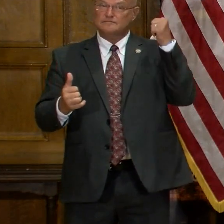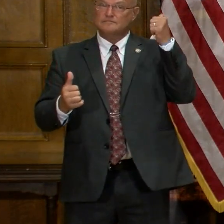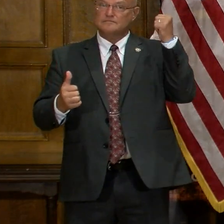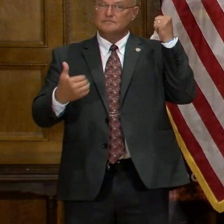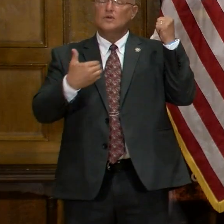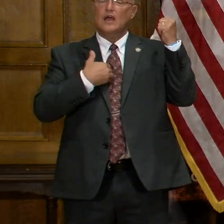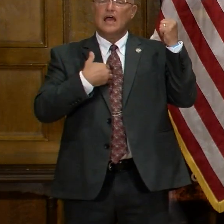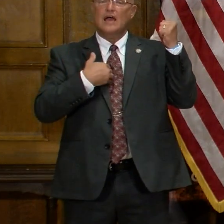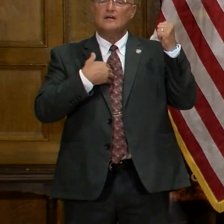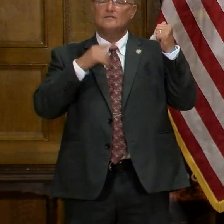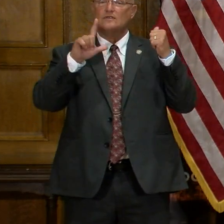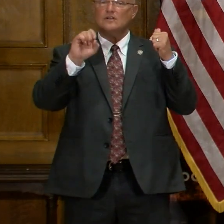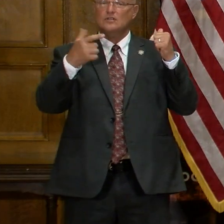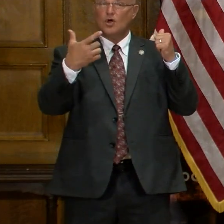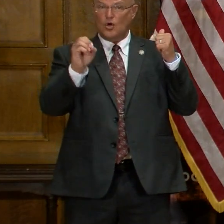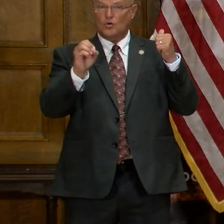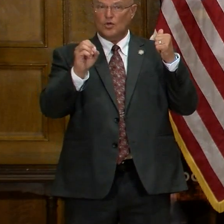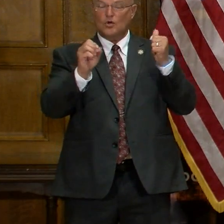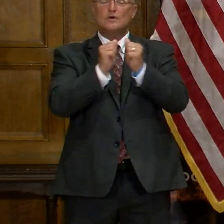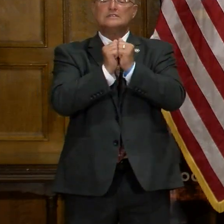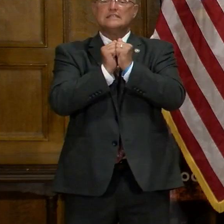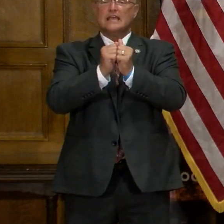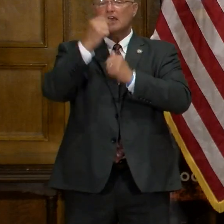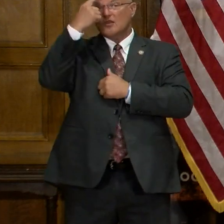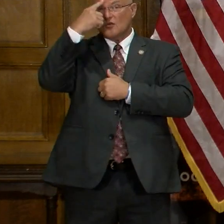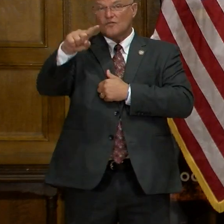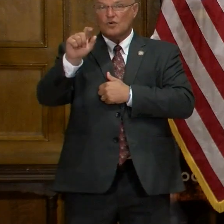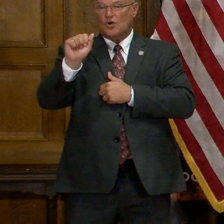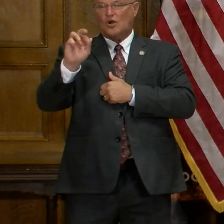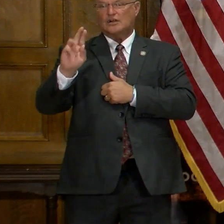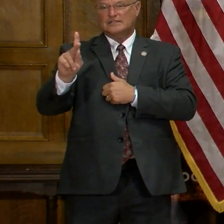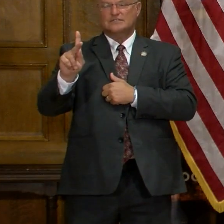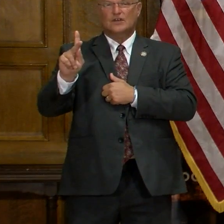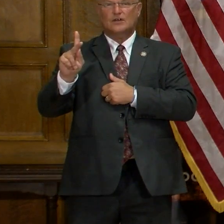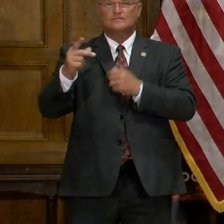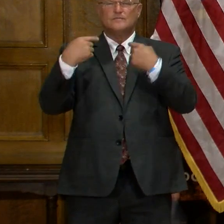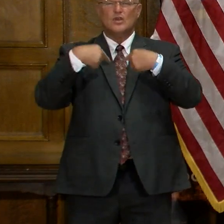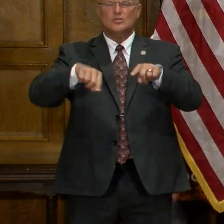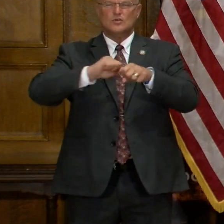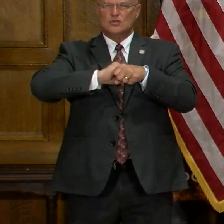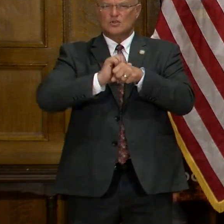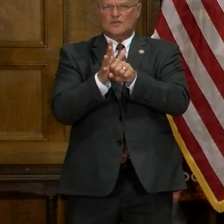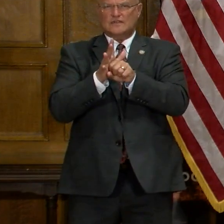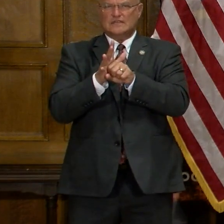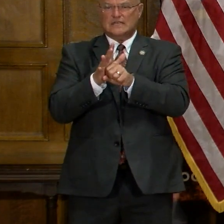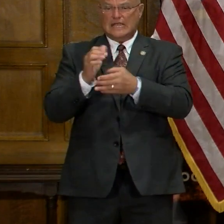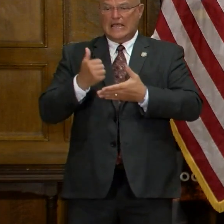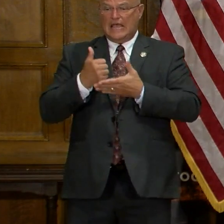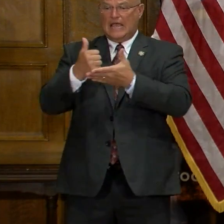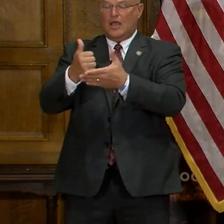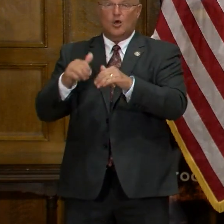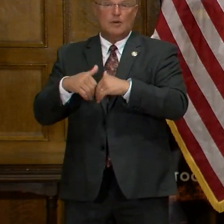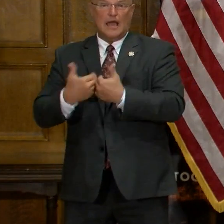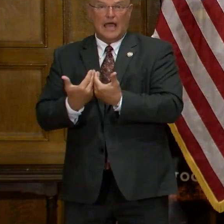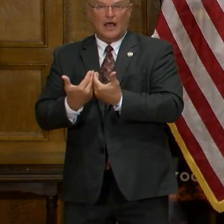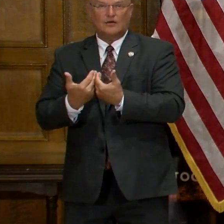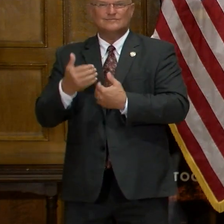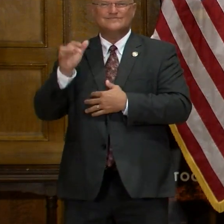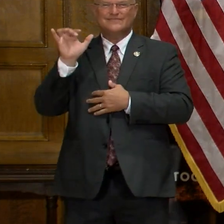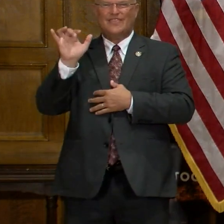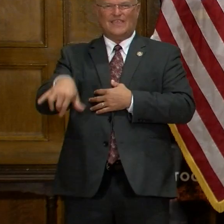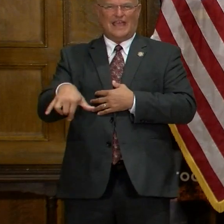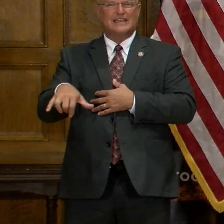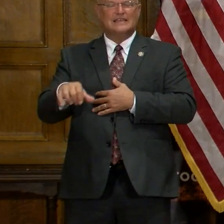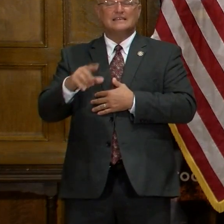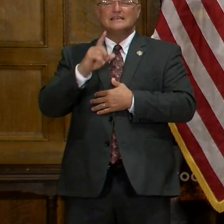we have a logo, Together for Arkansas. And during COVID-19, how you help your neighbor is just that.